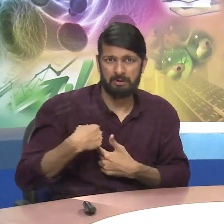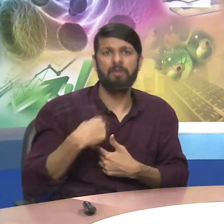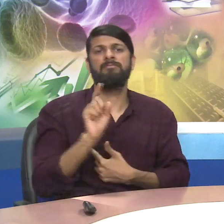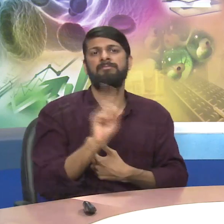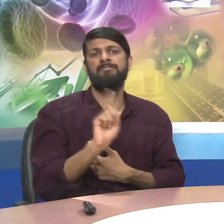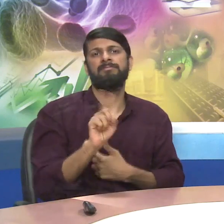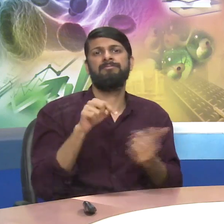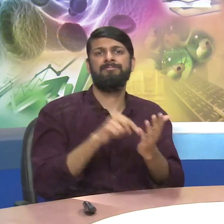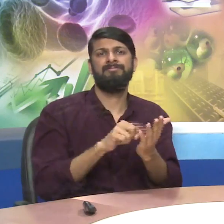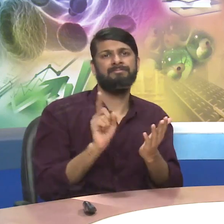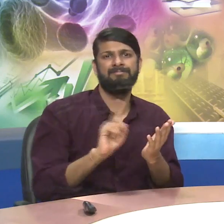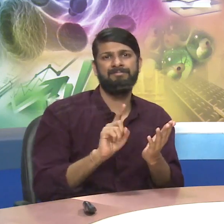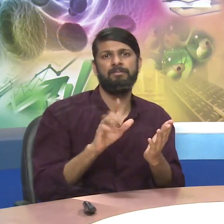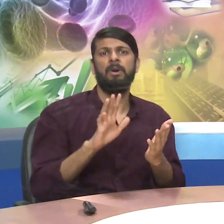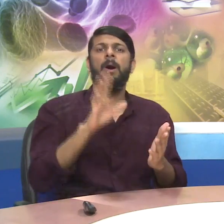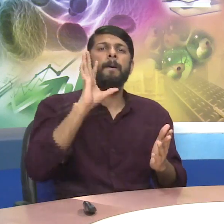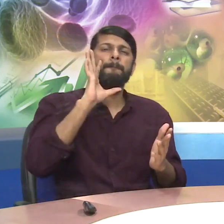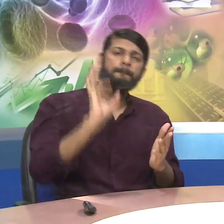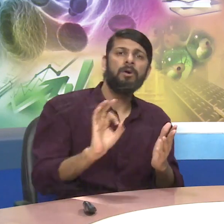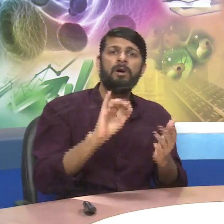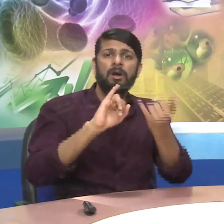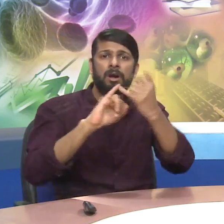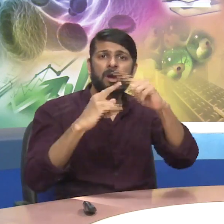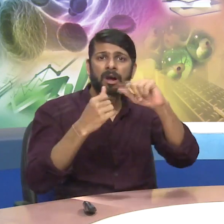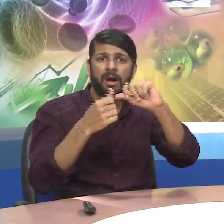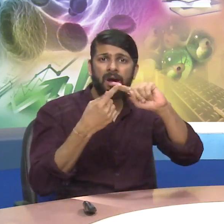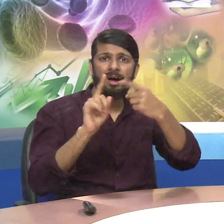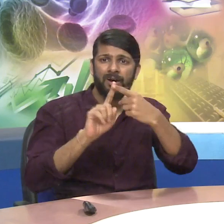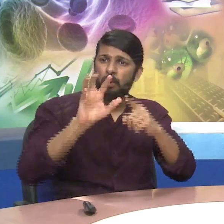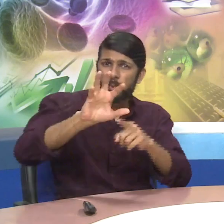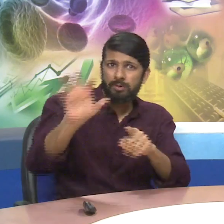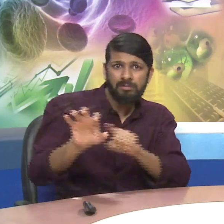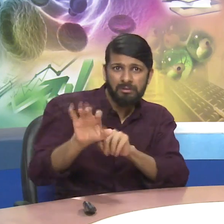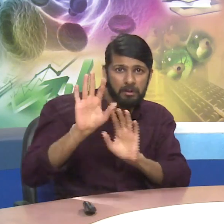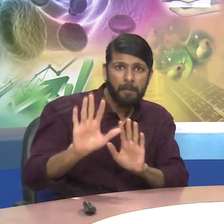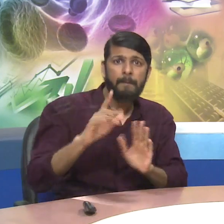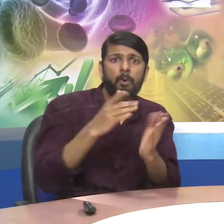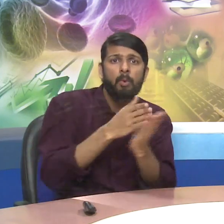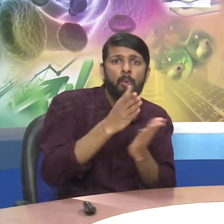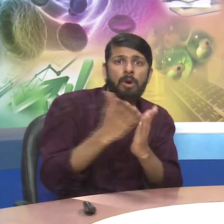has not been guaranteed in the fundamental rights,